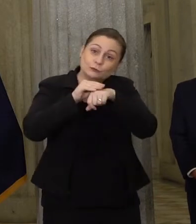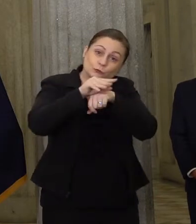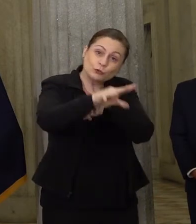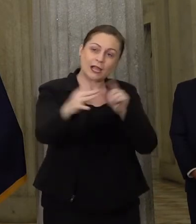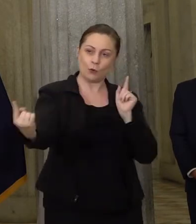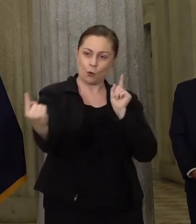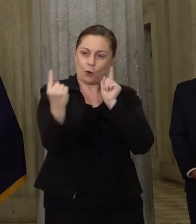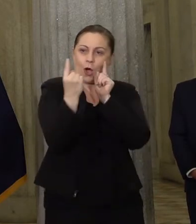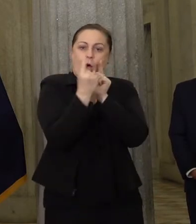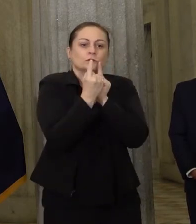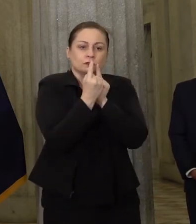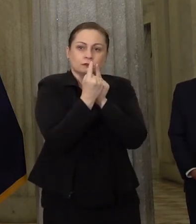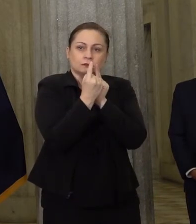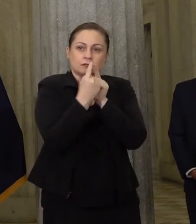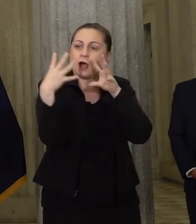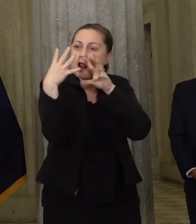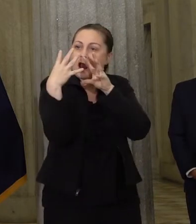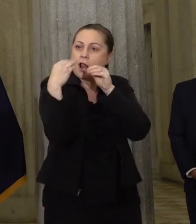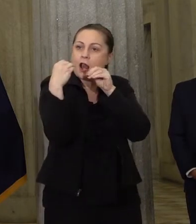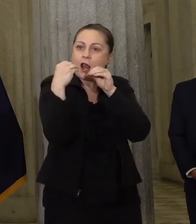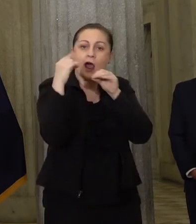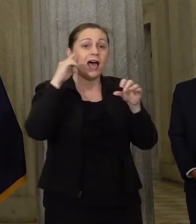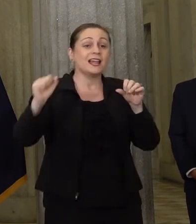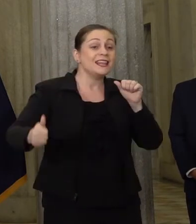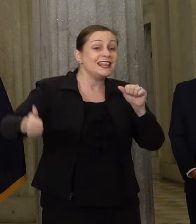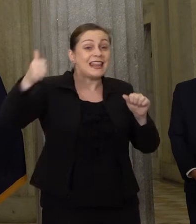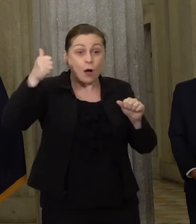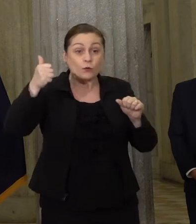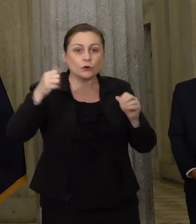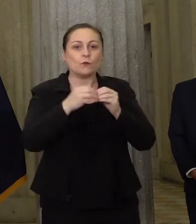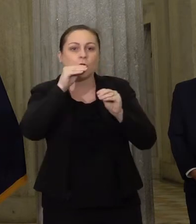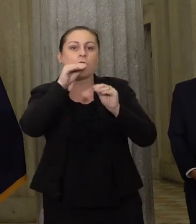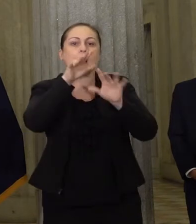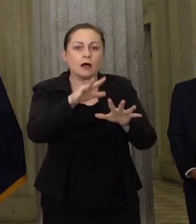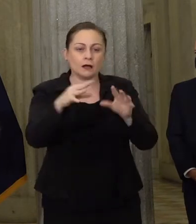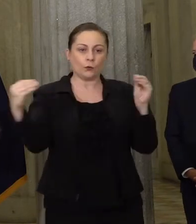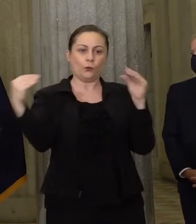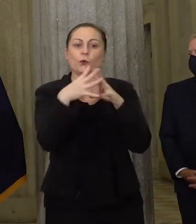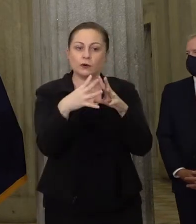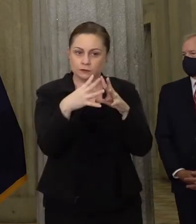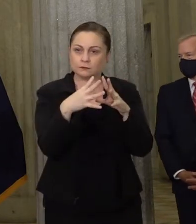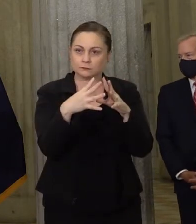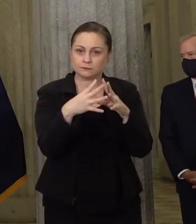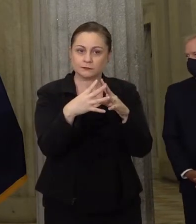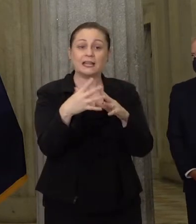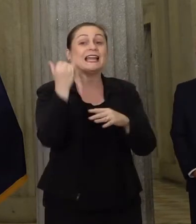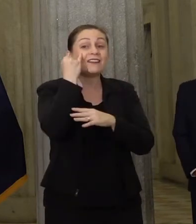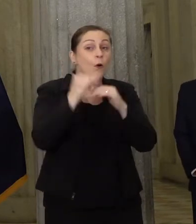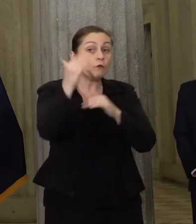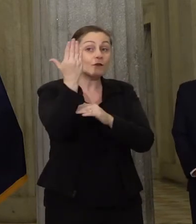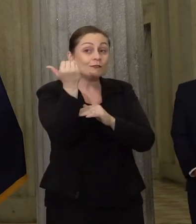are close to one another talking. The louder you talk, the more efficiently it's spread, for 15 minutes or longer.